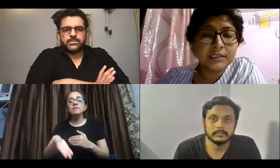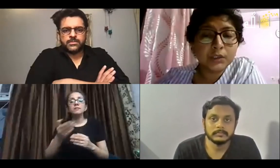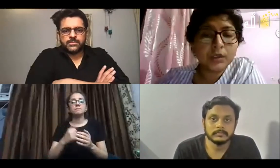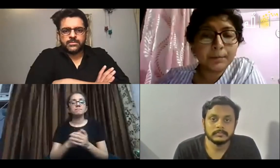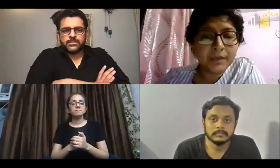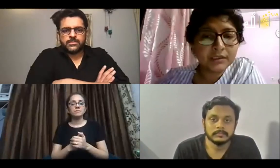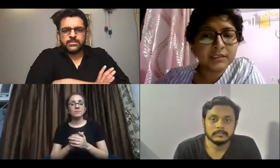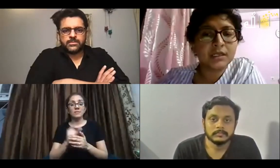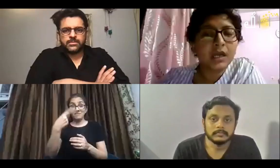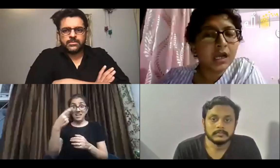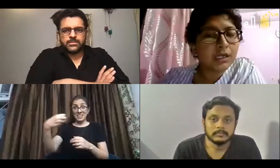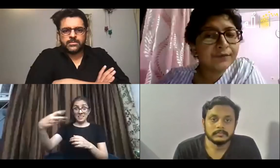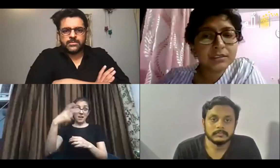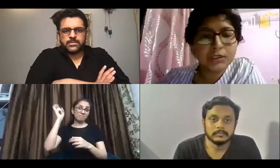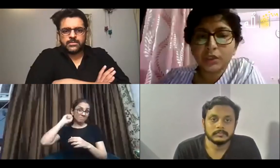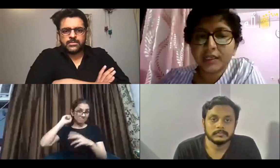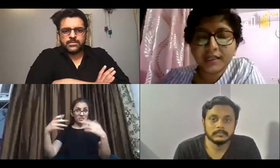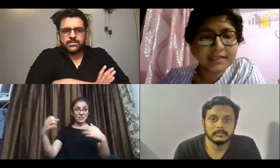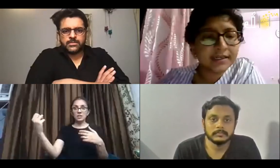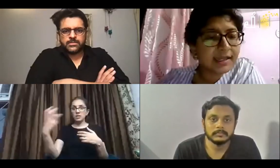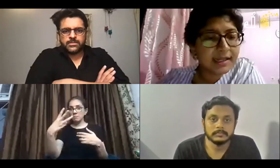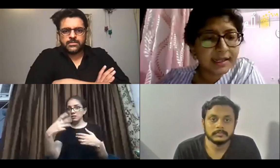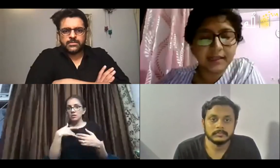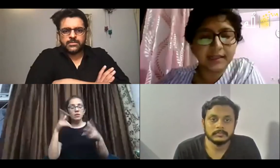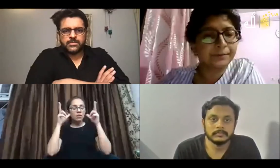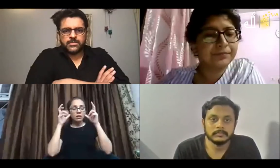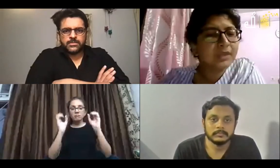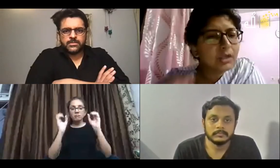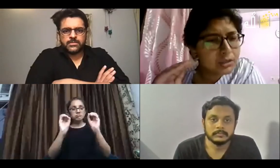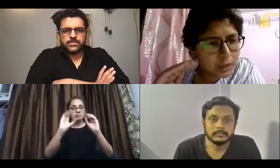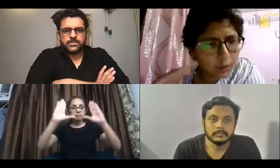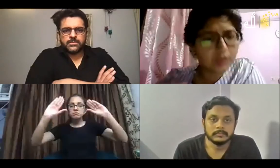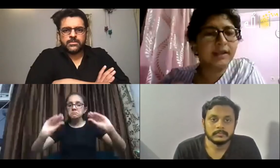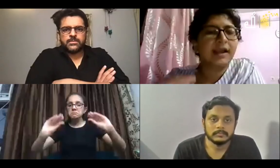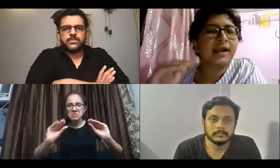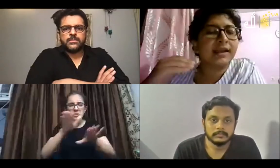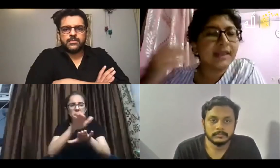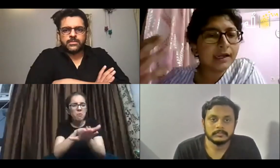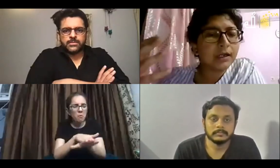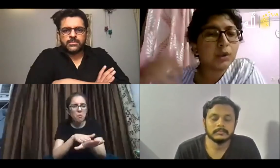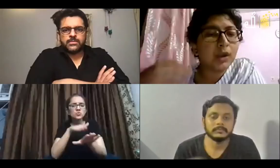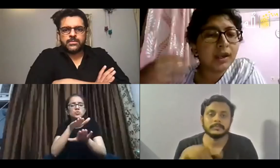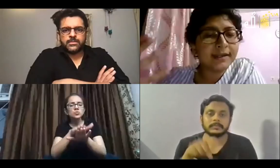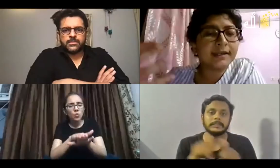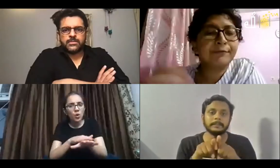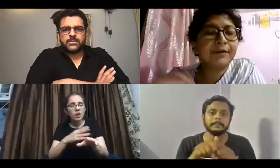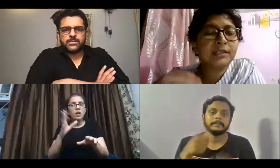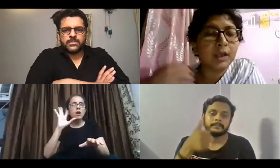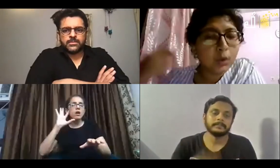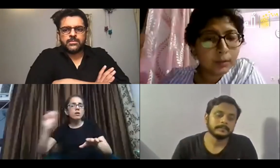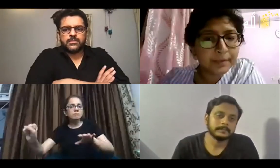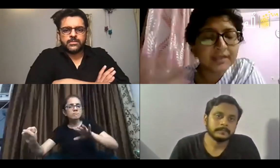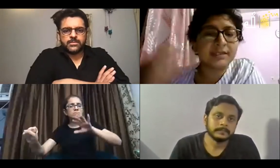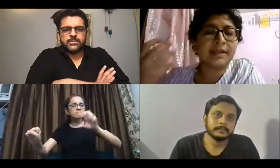first 3 months, I was not listening really. Slowly, I learned to identify